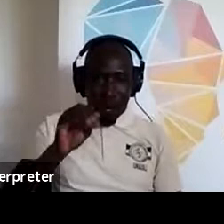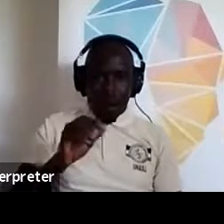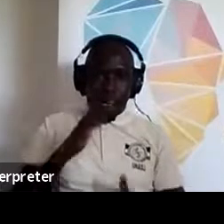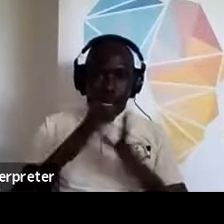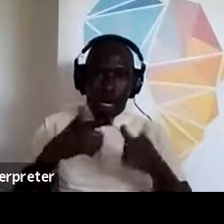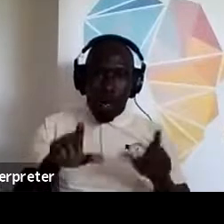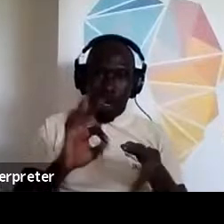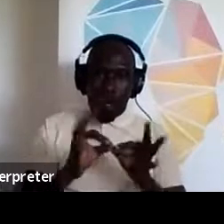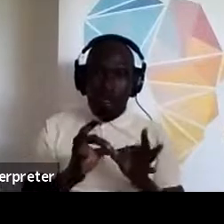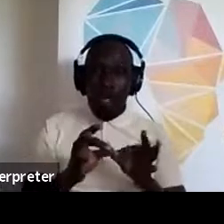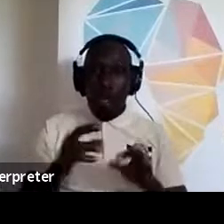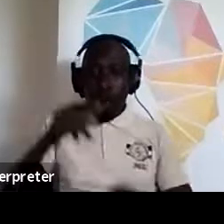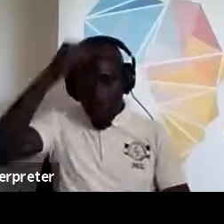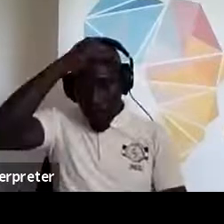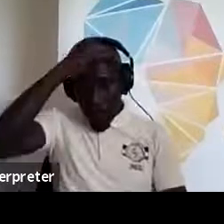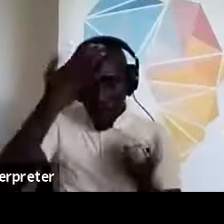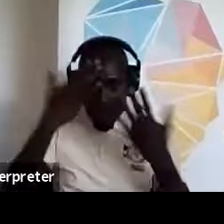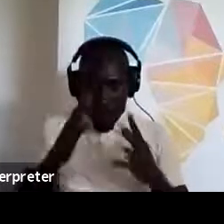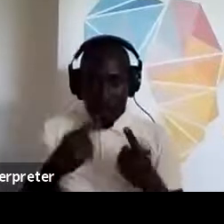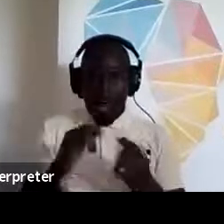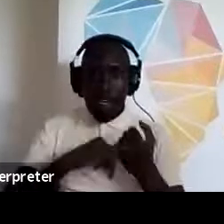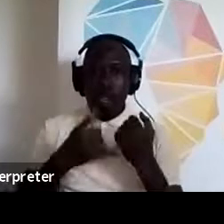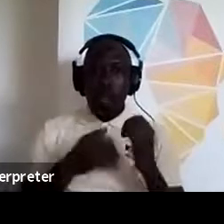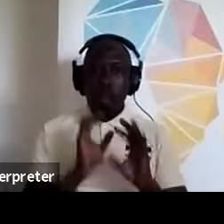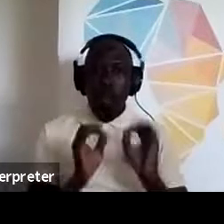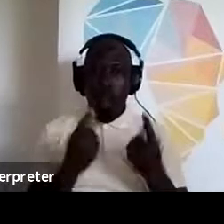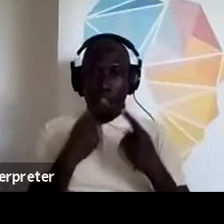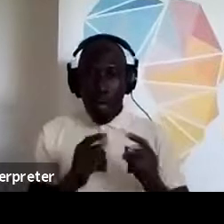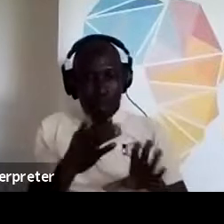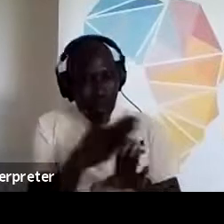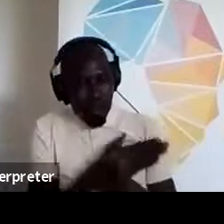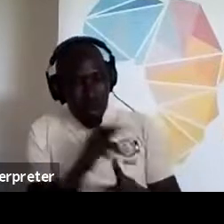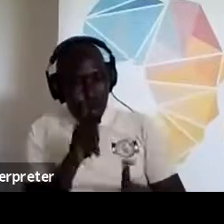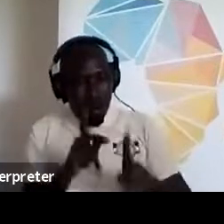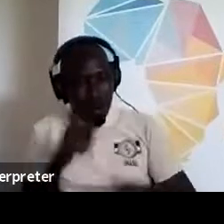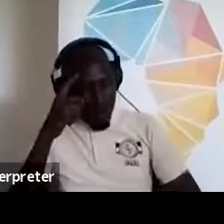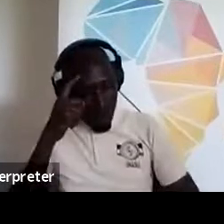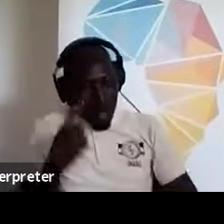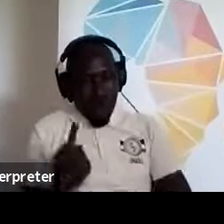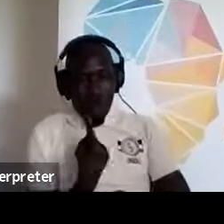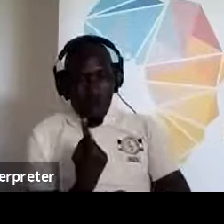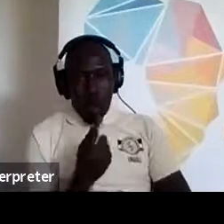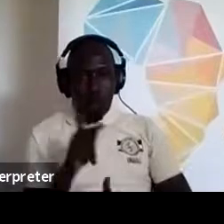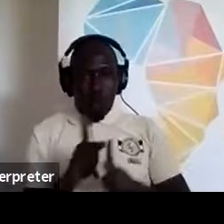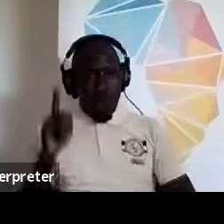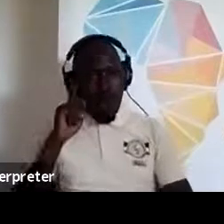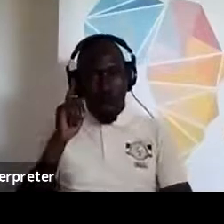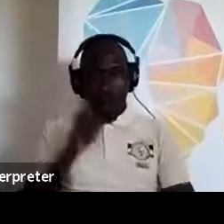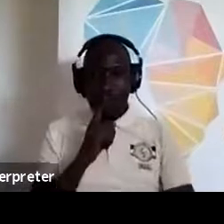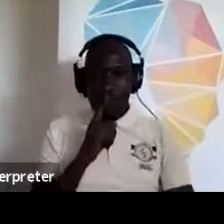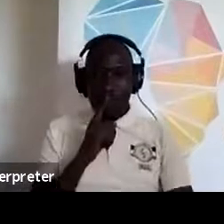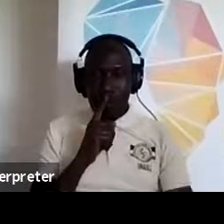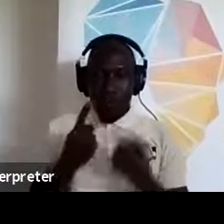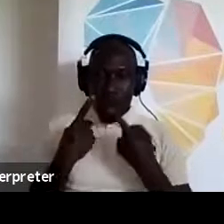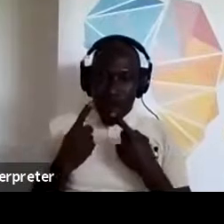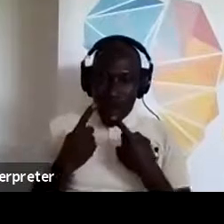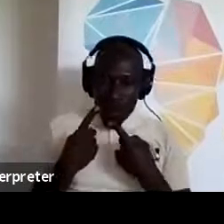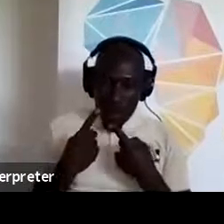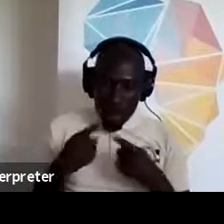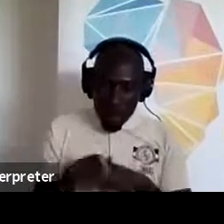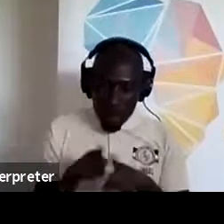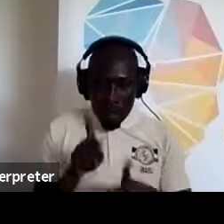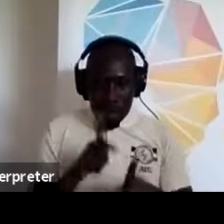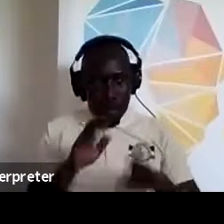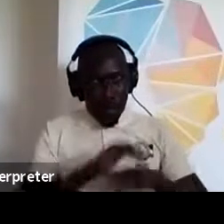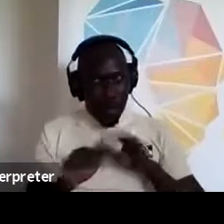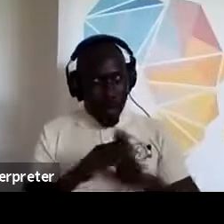there who need to be placed. But before, people thought these are only for people who are deaf. And people did not know that I